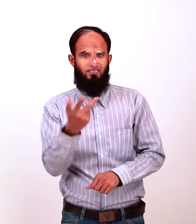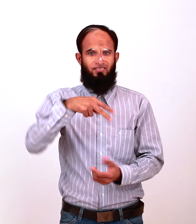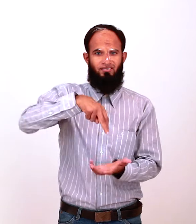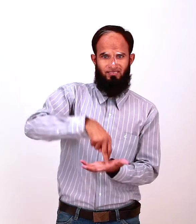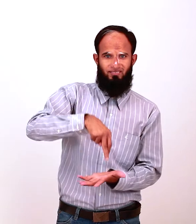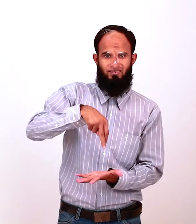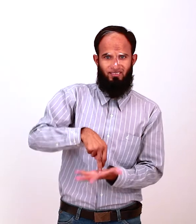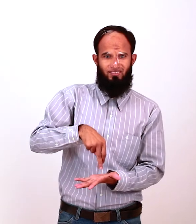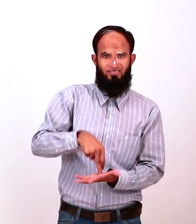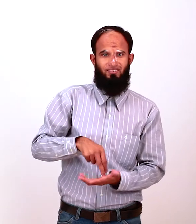or hop on one foot for a minute.